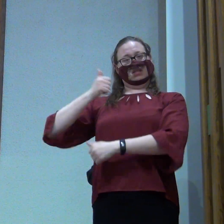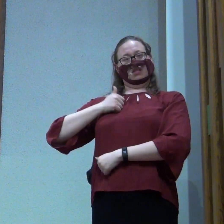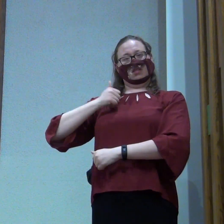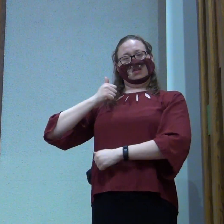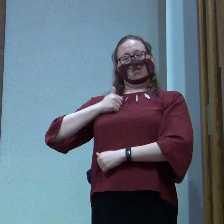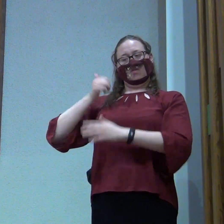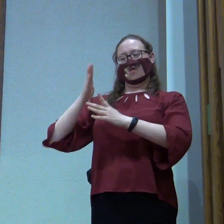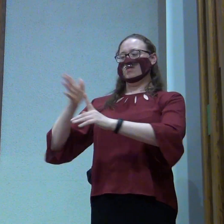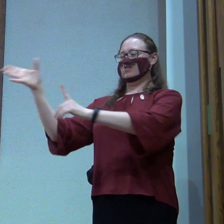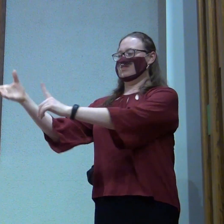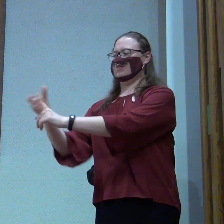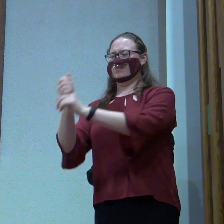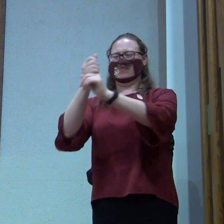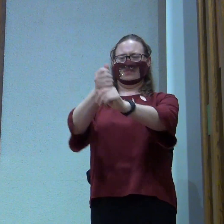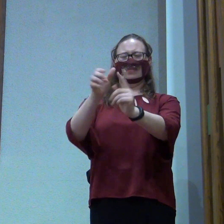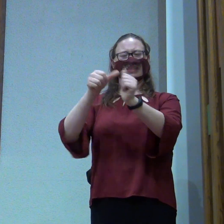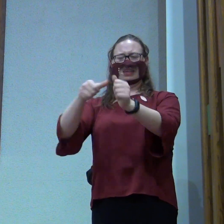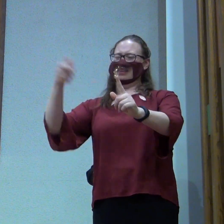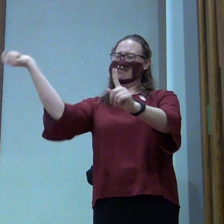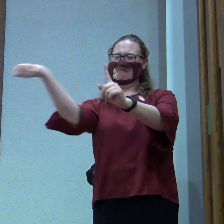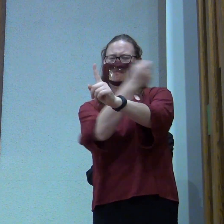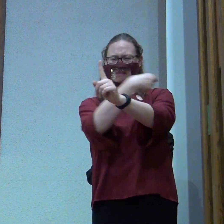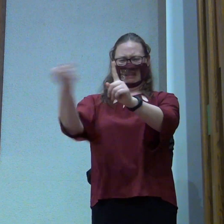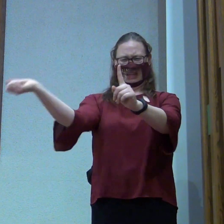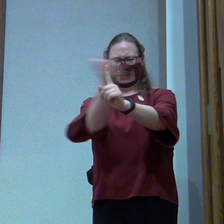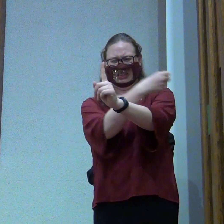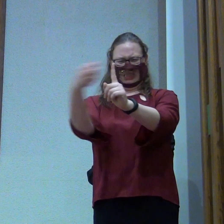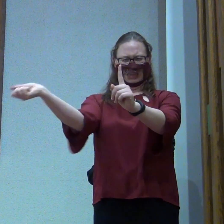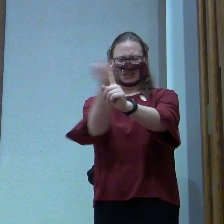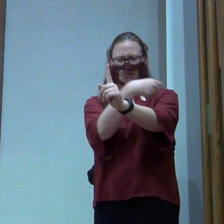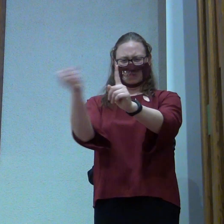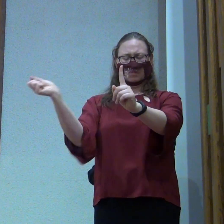him and beat him.